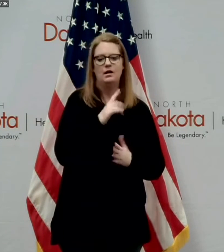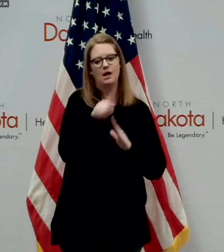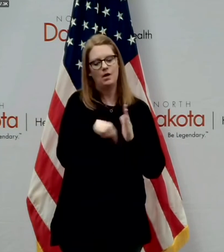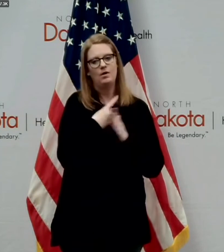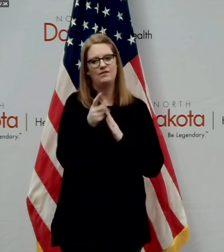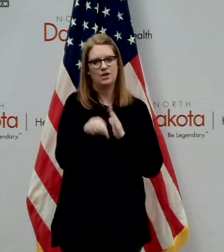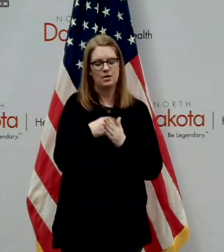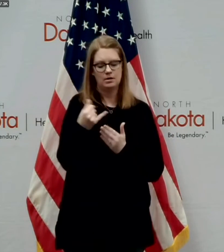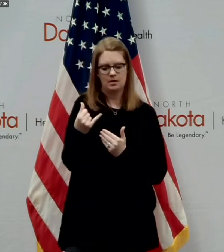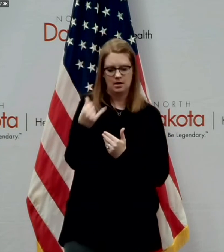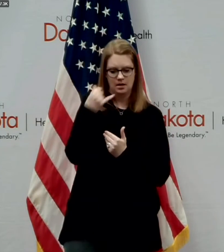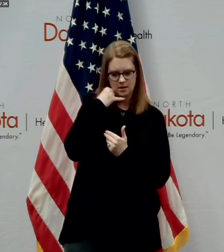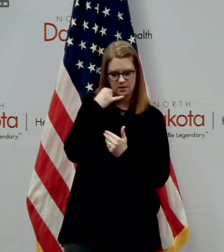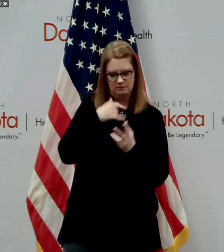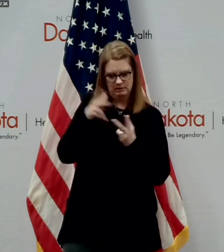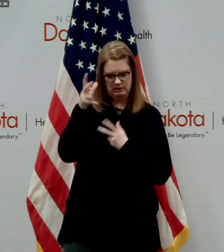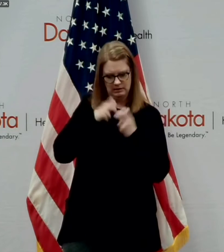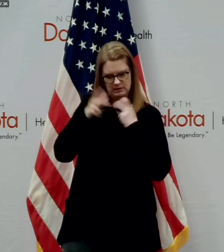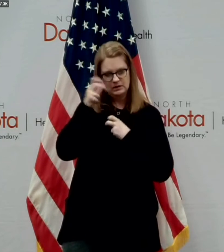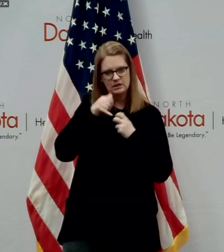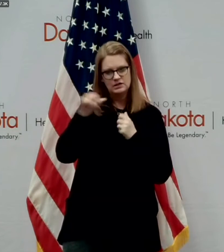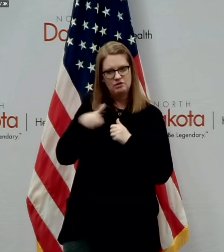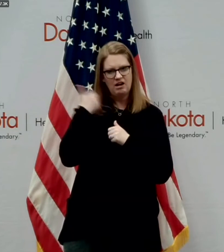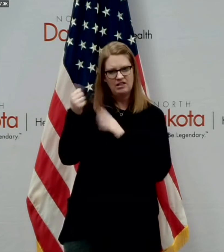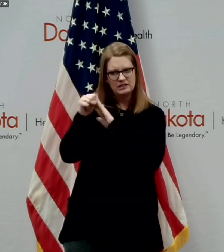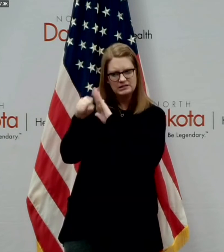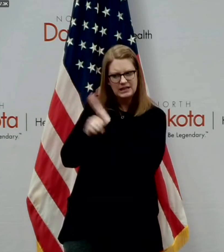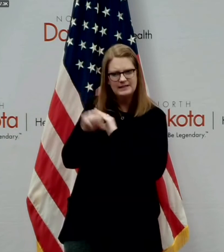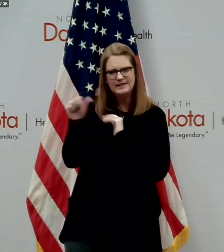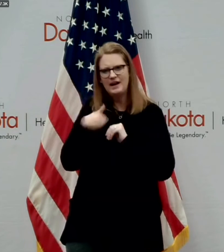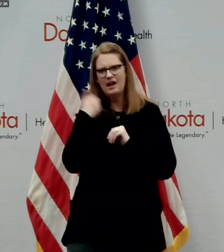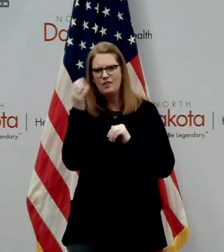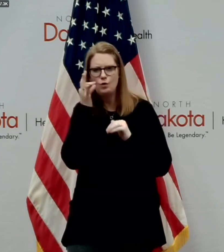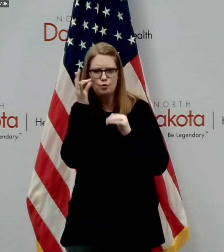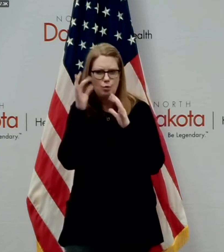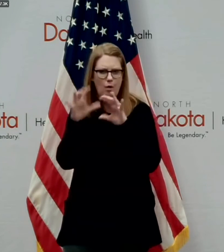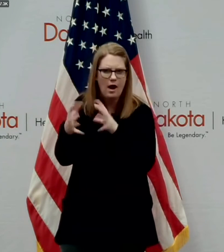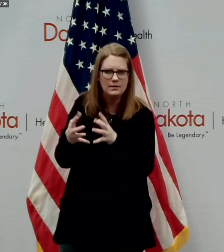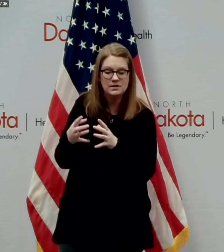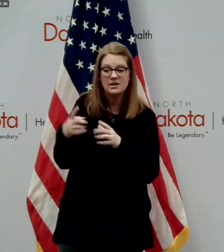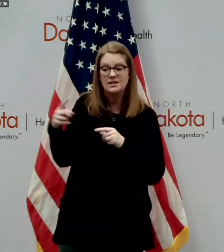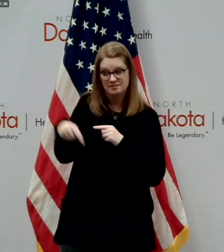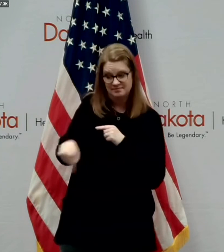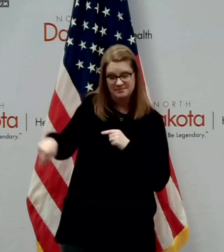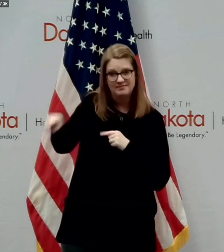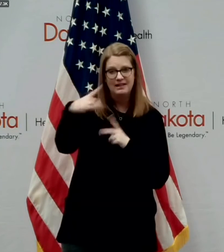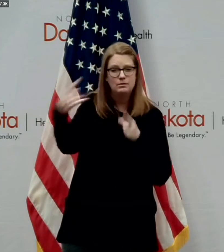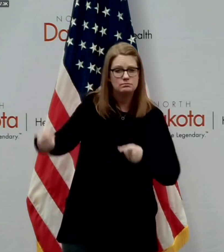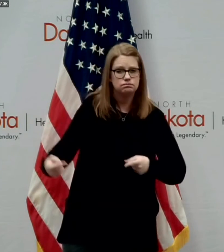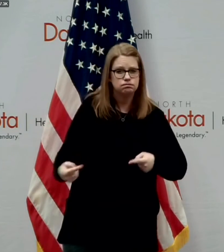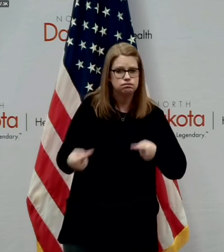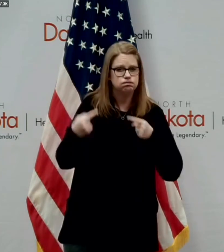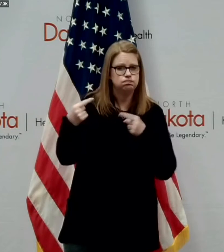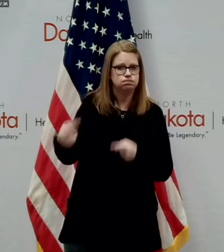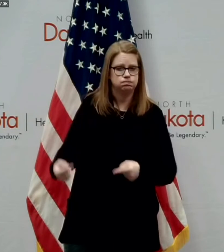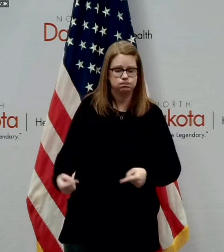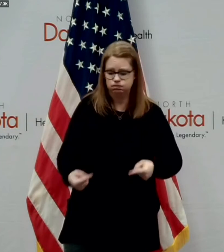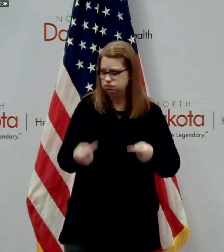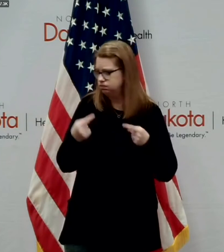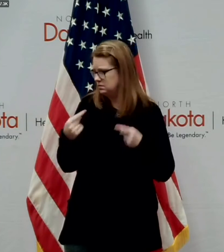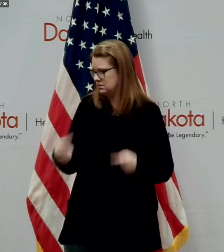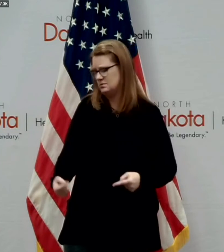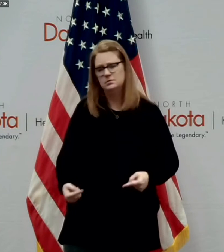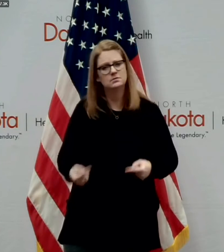hour, and I listen to a lot of other states and a lot of other tribes in this country, and they're struggling. And it's unfortunate